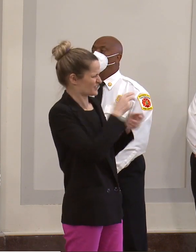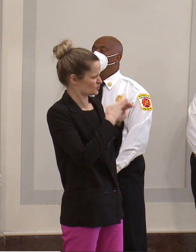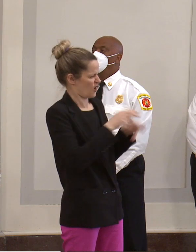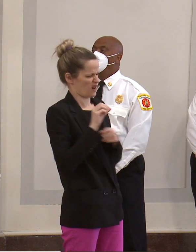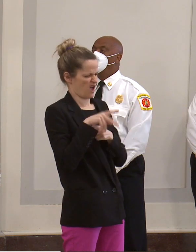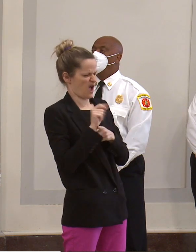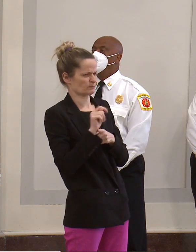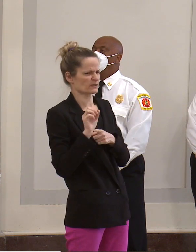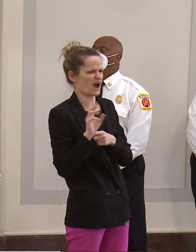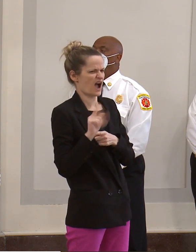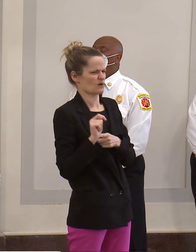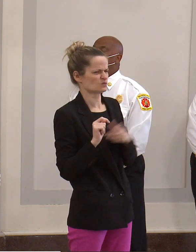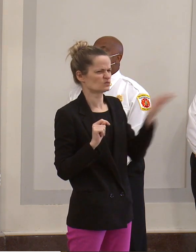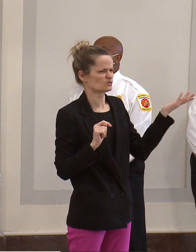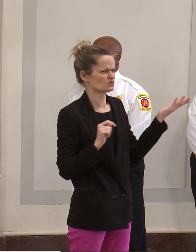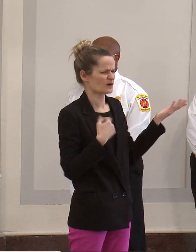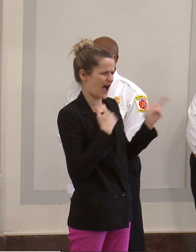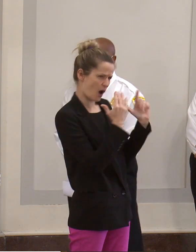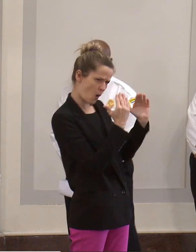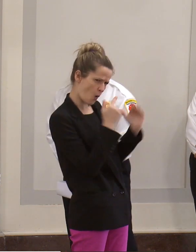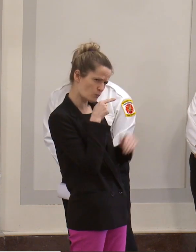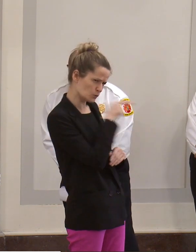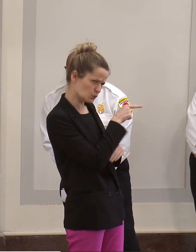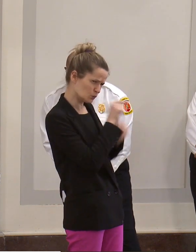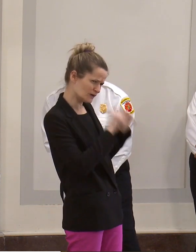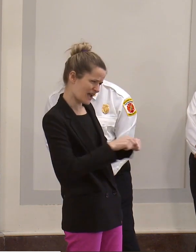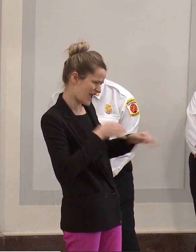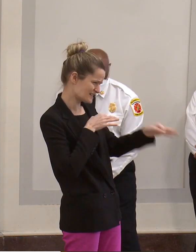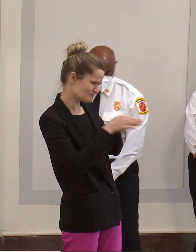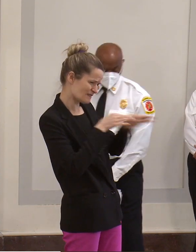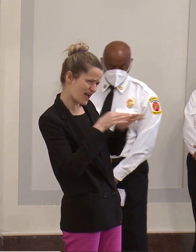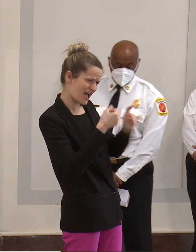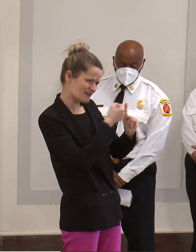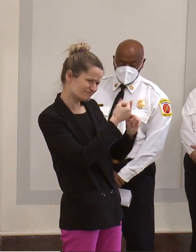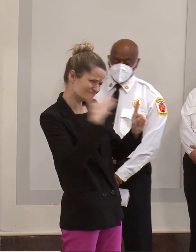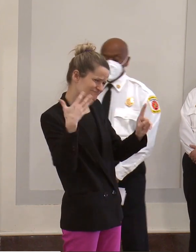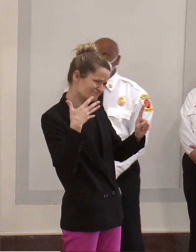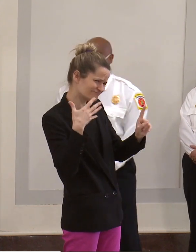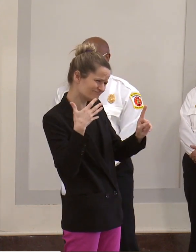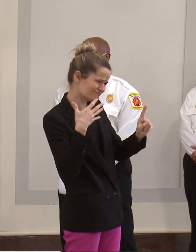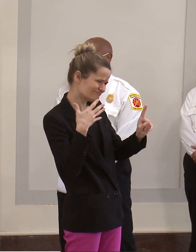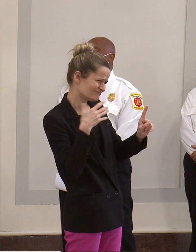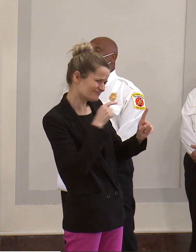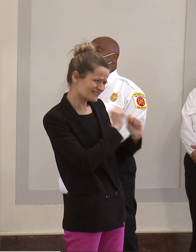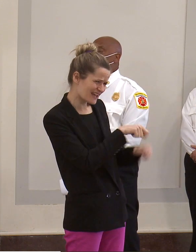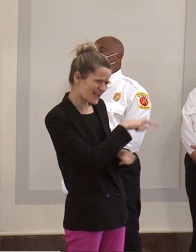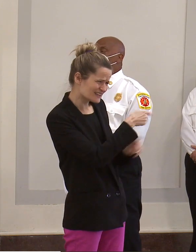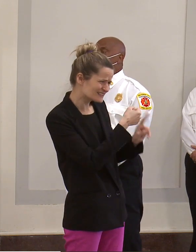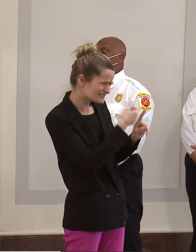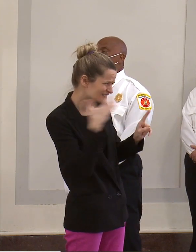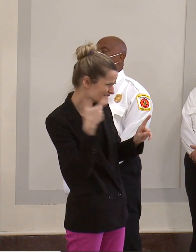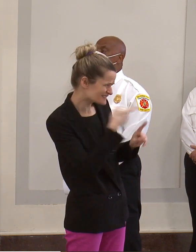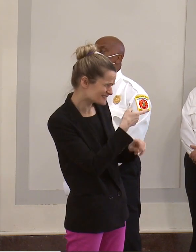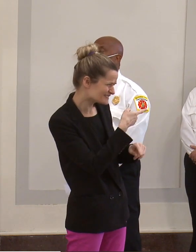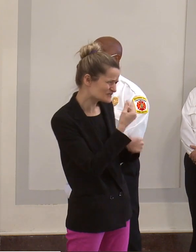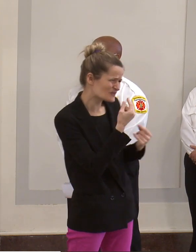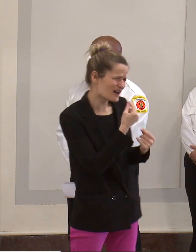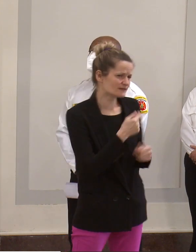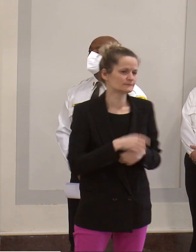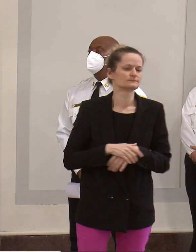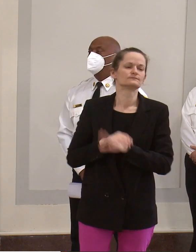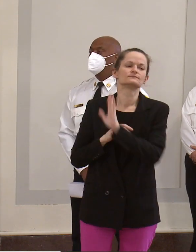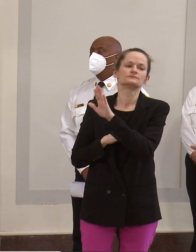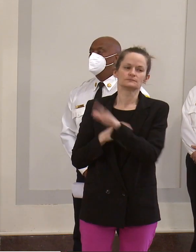I'm hoping that you could explain the data behind that, why that's in place right now for city Well, I employees. think we know